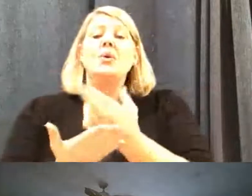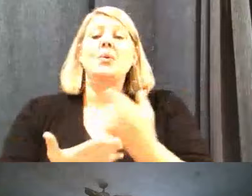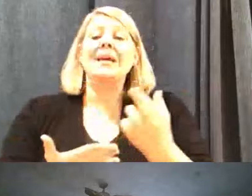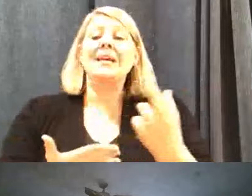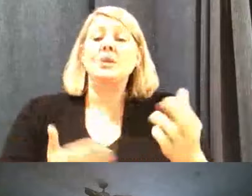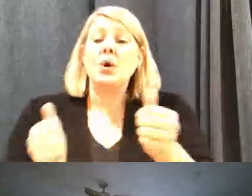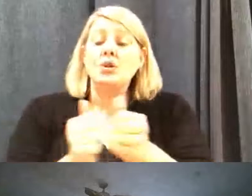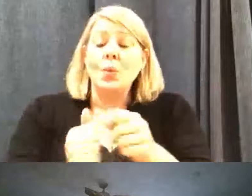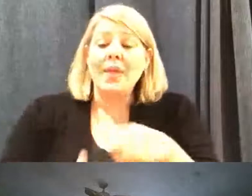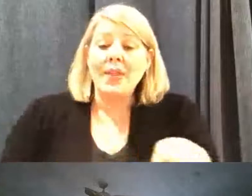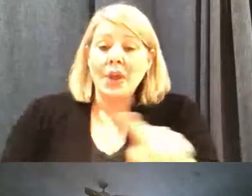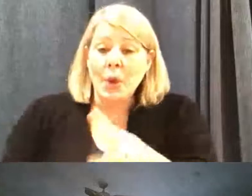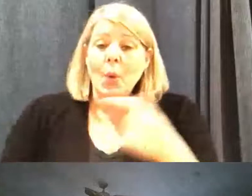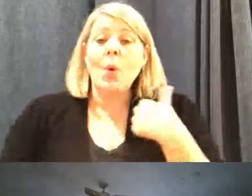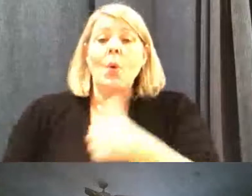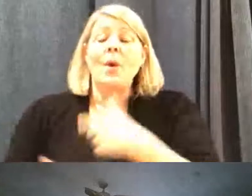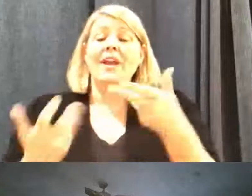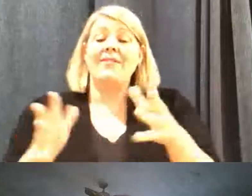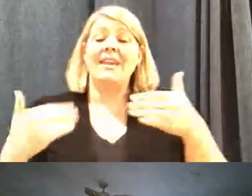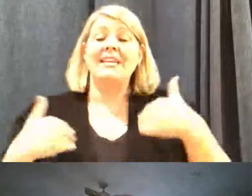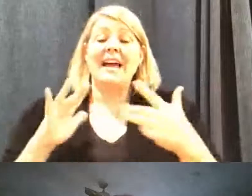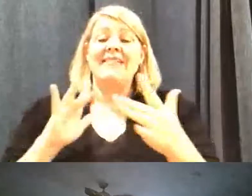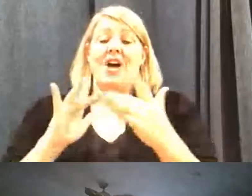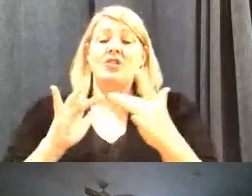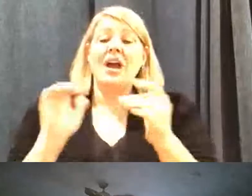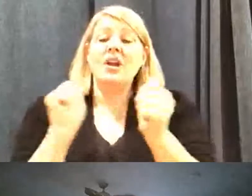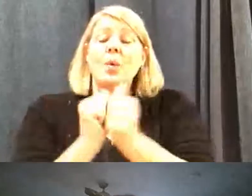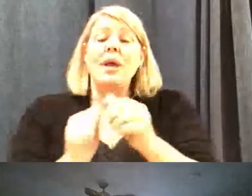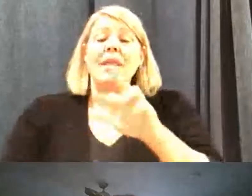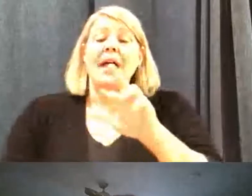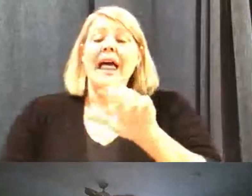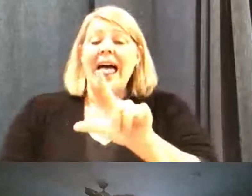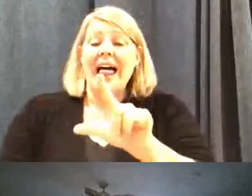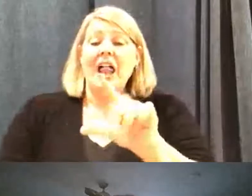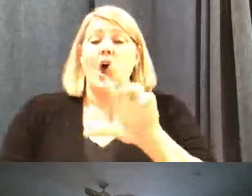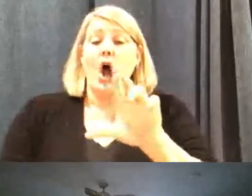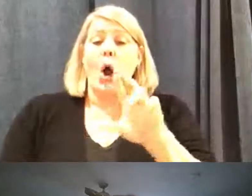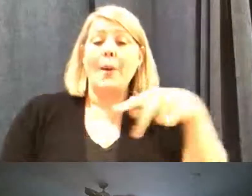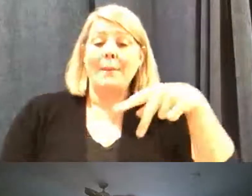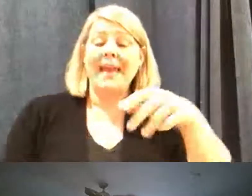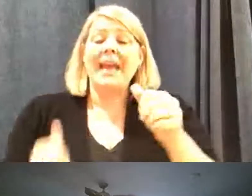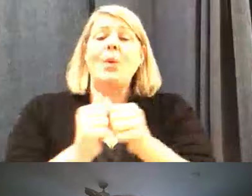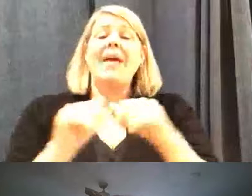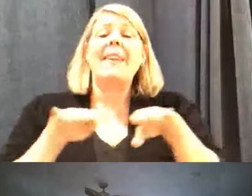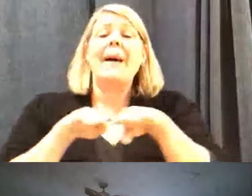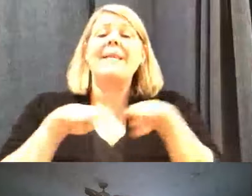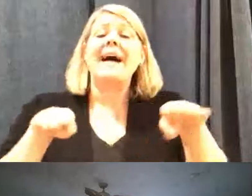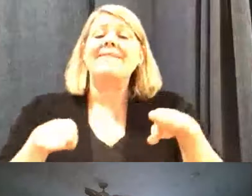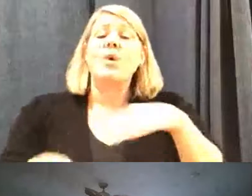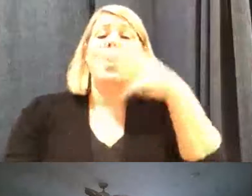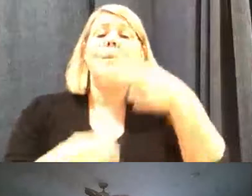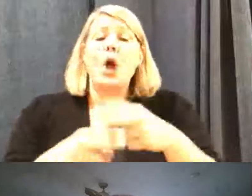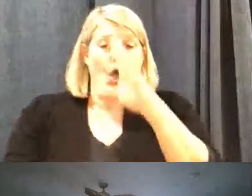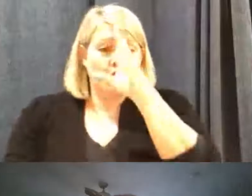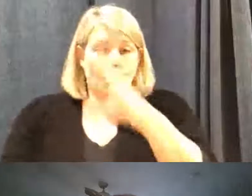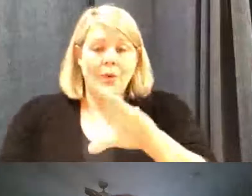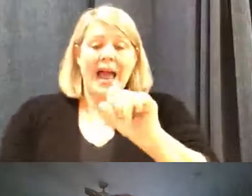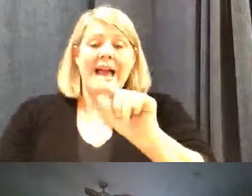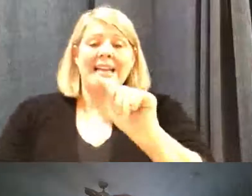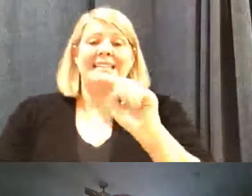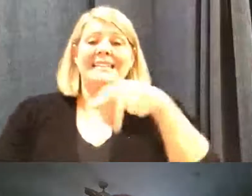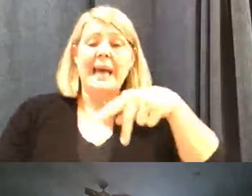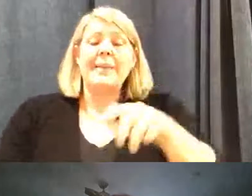have contracted with LRP with a platform called DirectSTEP. And it's e-learning, e-courses